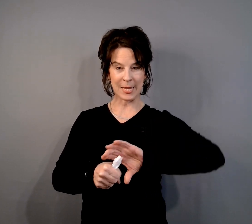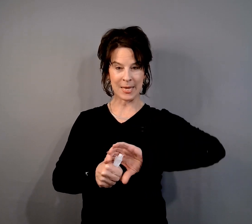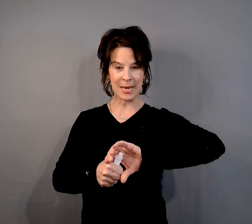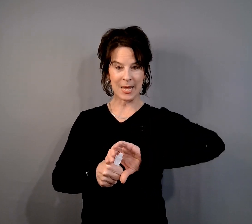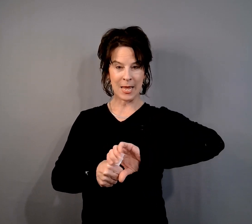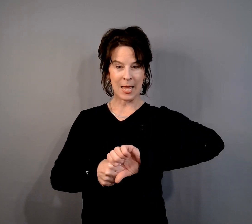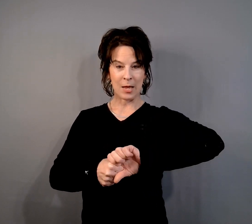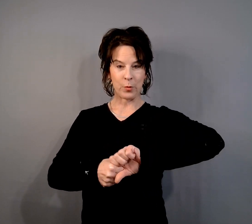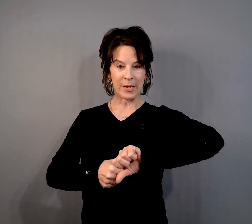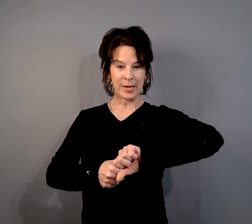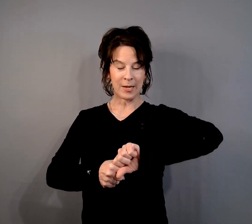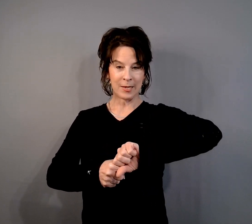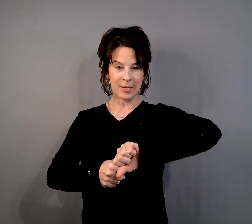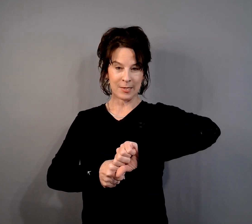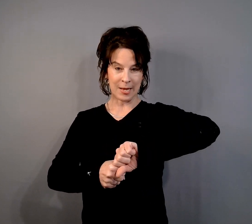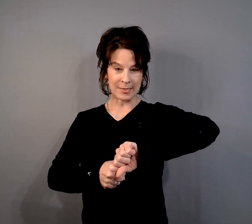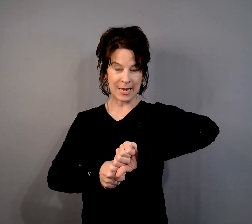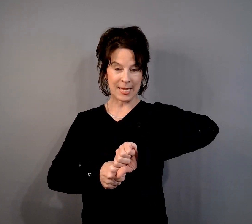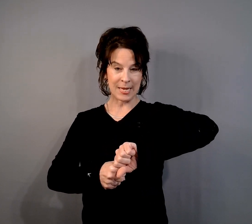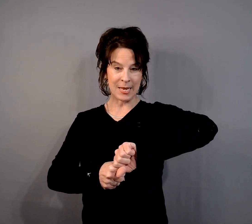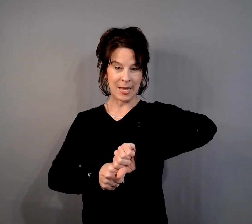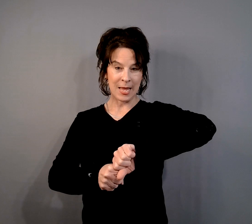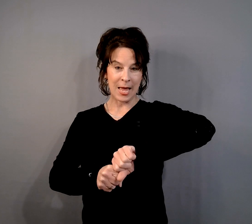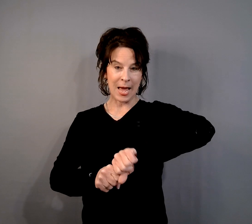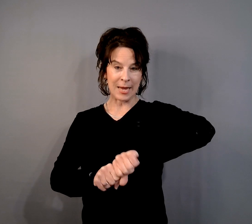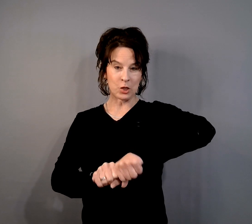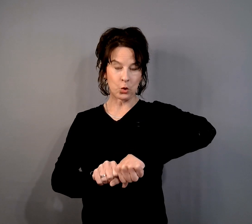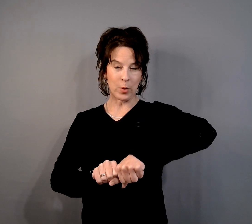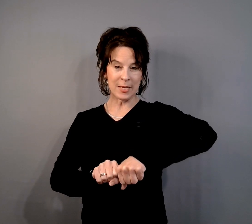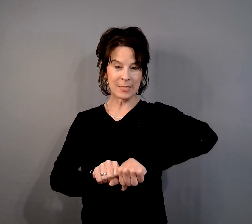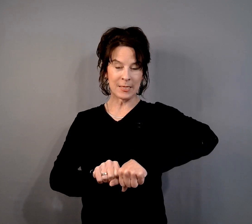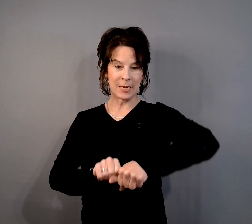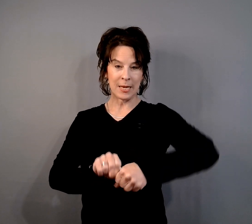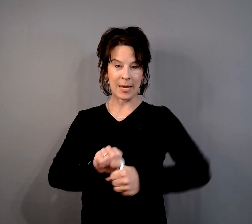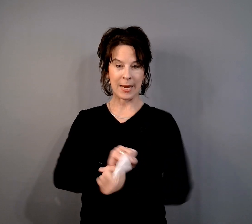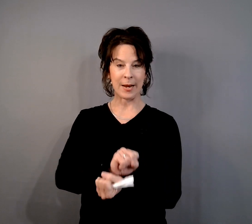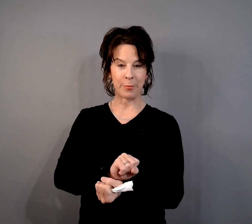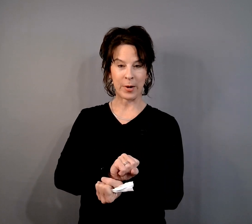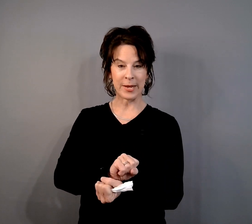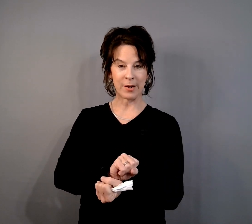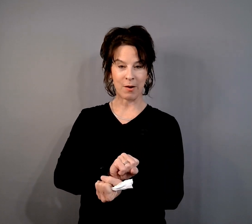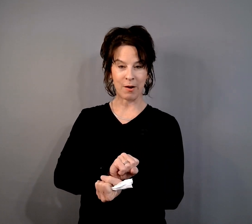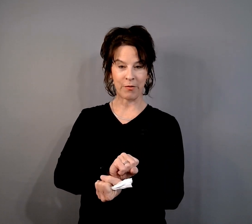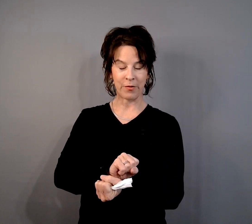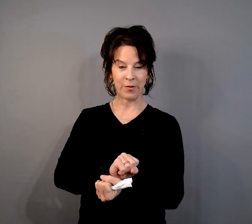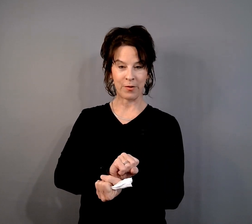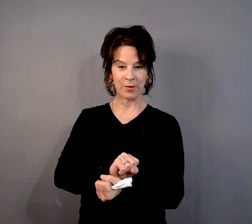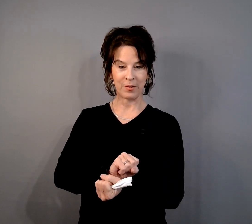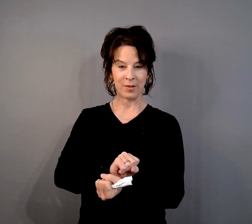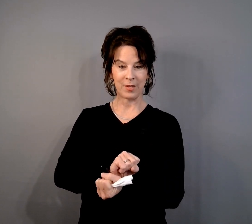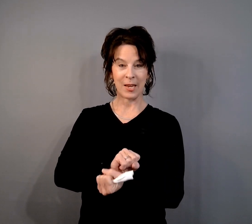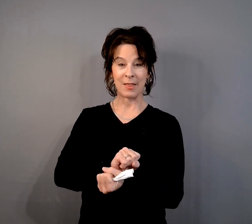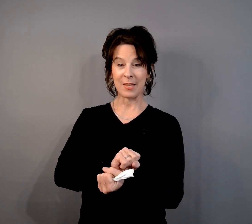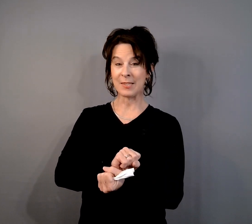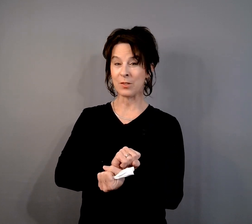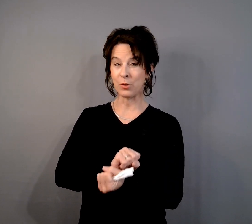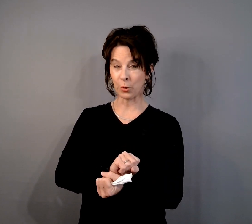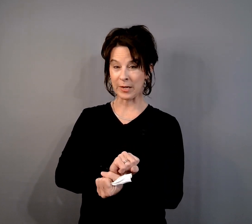hand, I take it, I twist, and I break it off. And this is